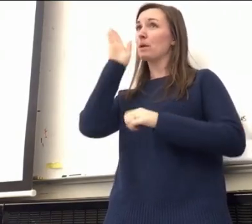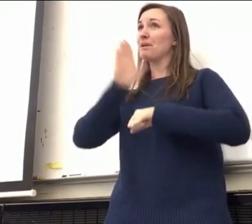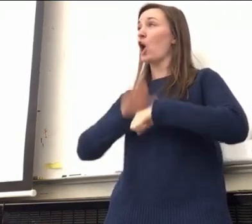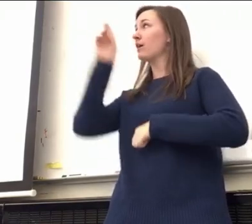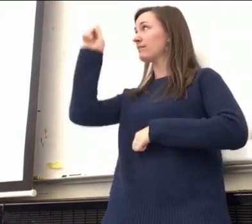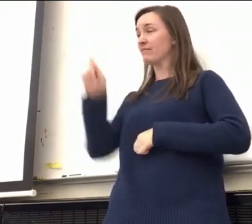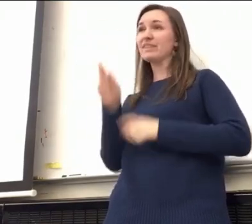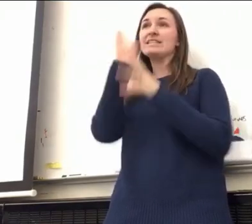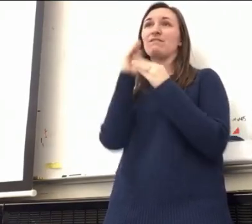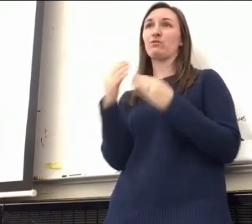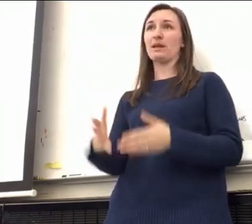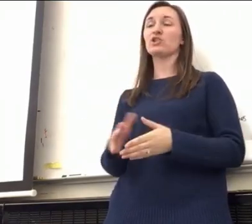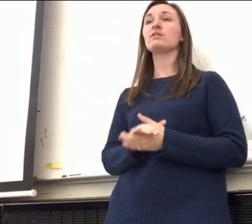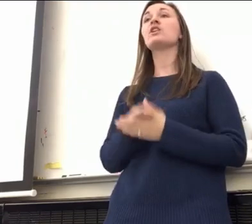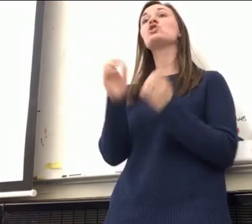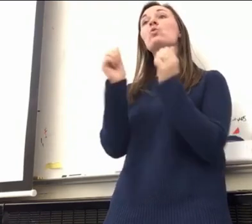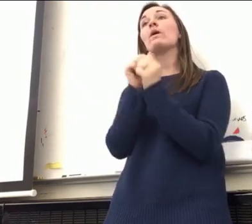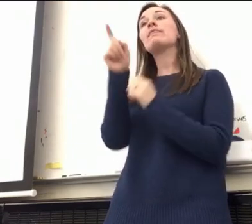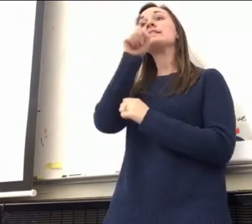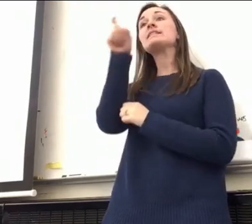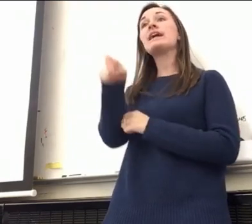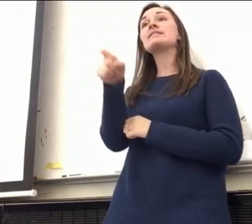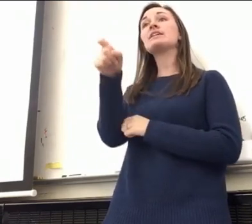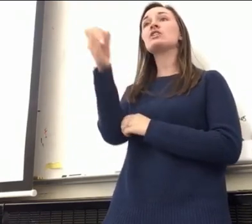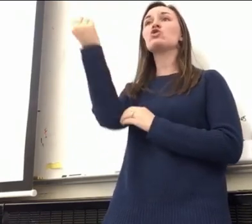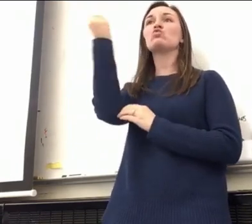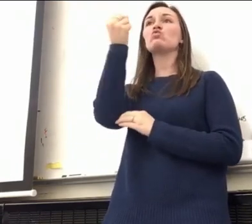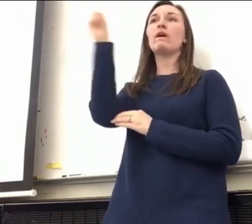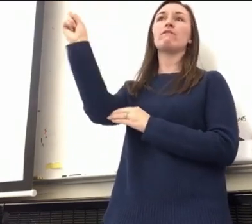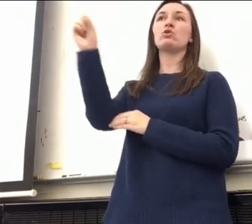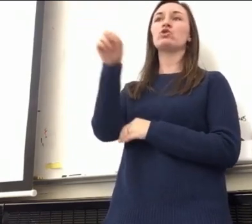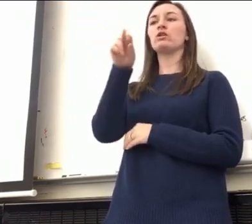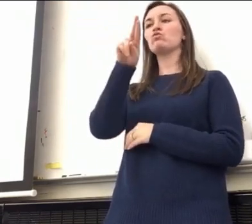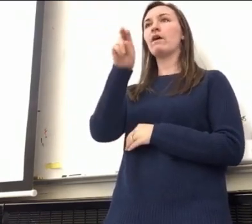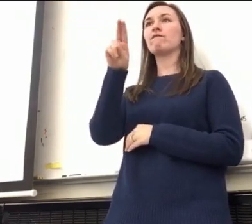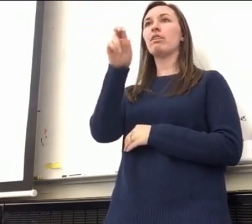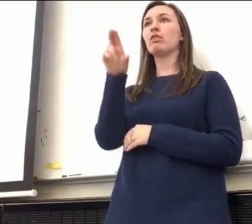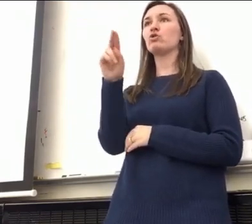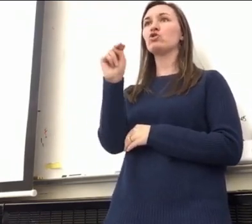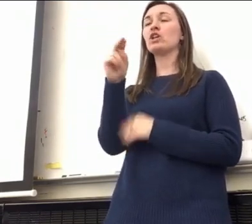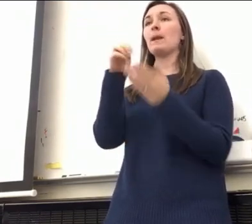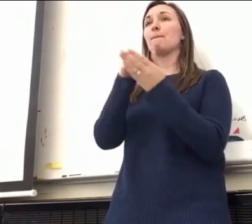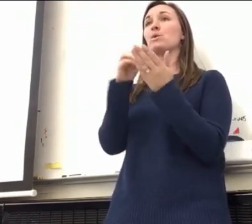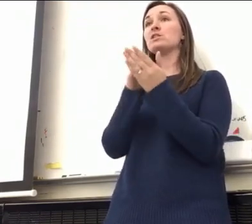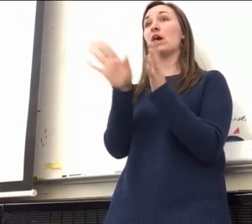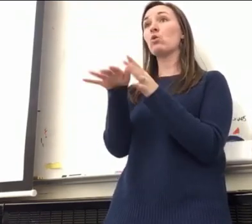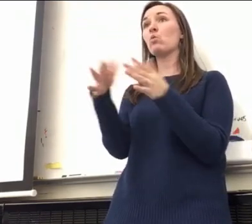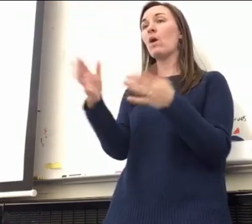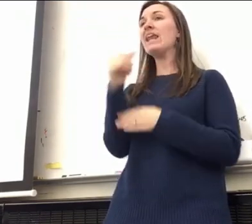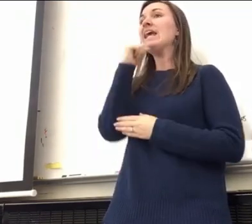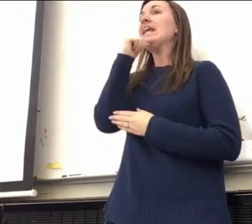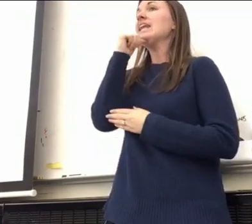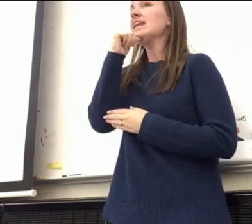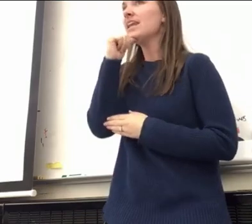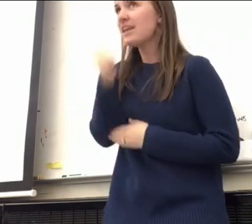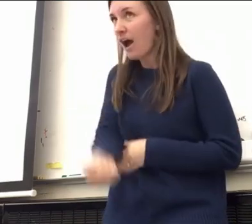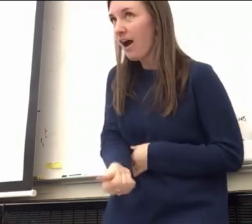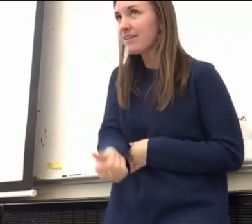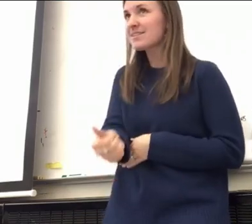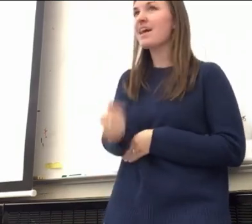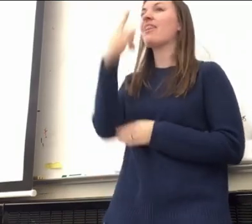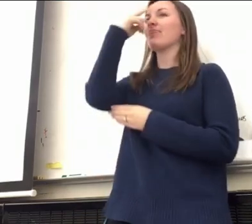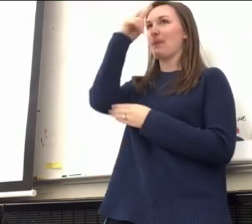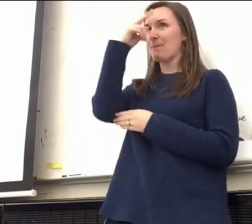with the Texas Revolution, if you want to write next to Texas Revolution, not the Mexican-American